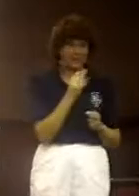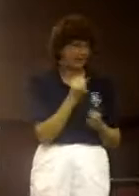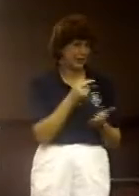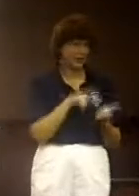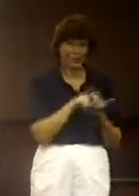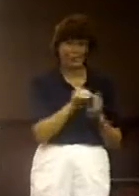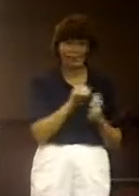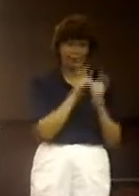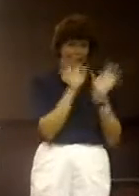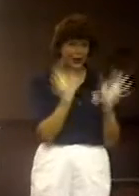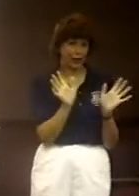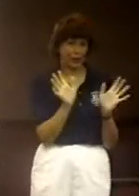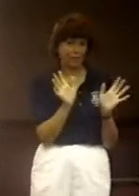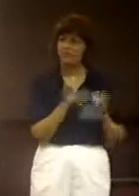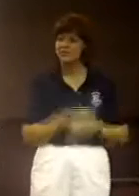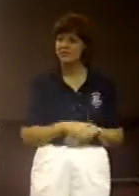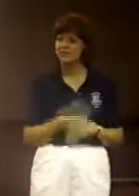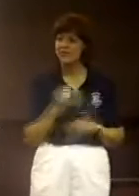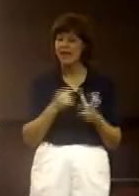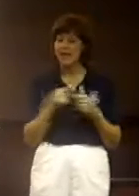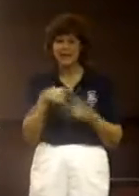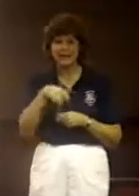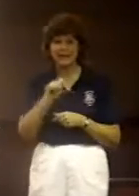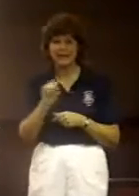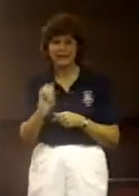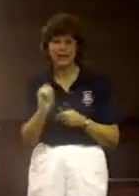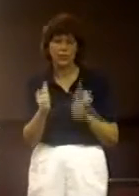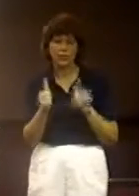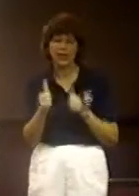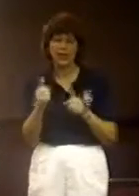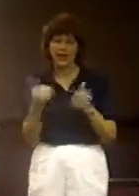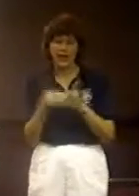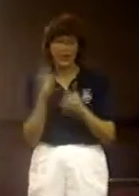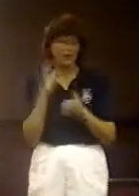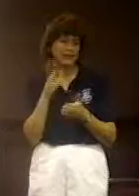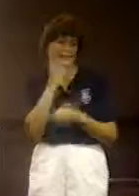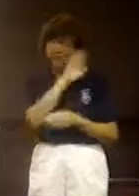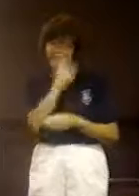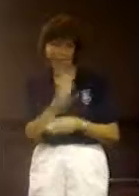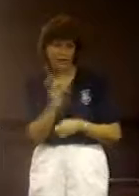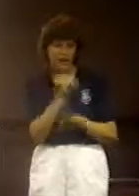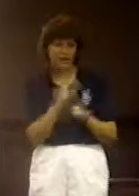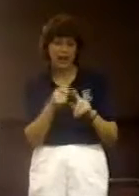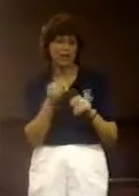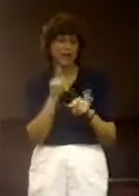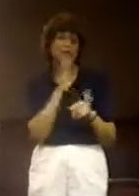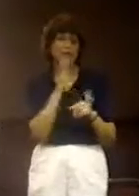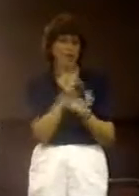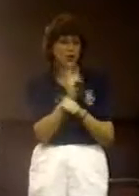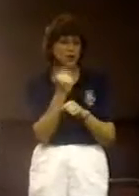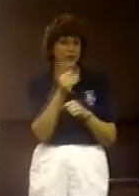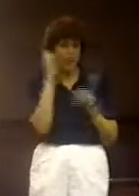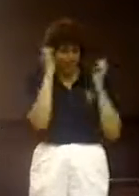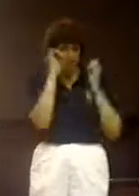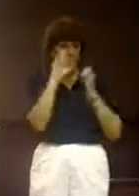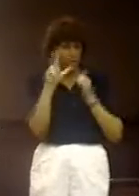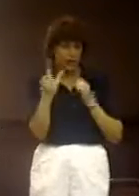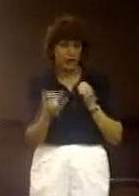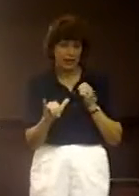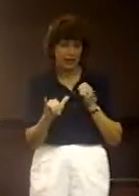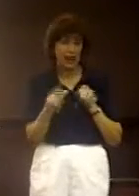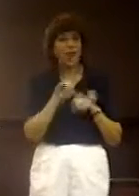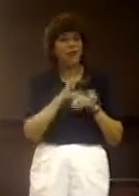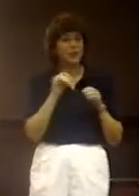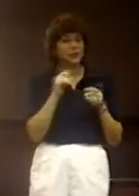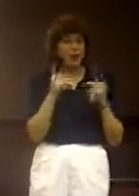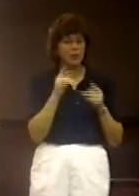clear. And then PSE, which again was never designed to be used educationally, although it's probably the most